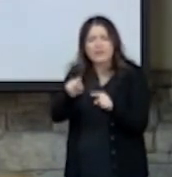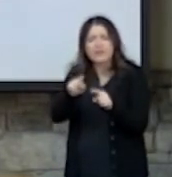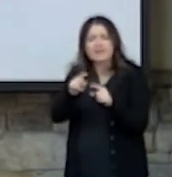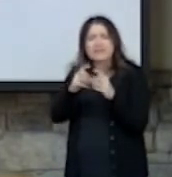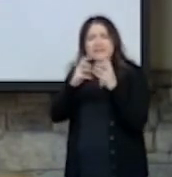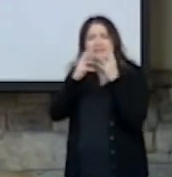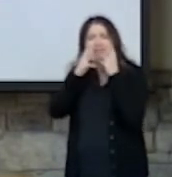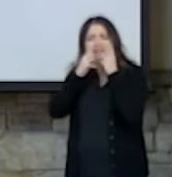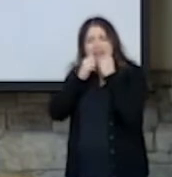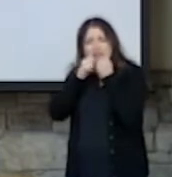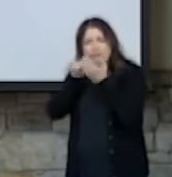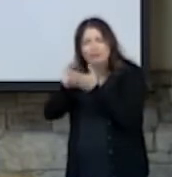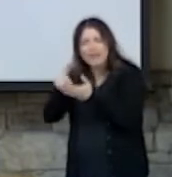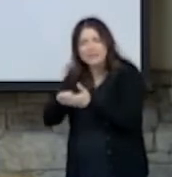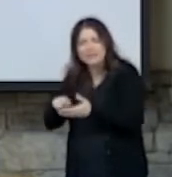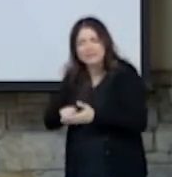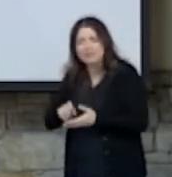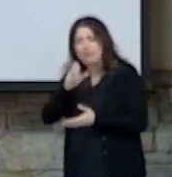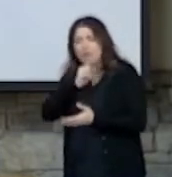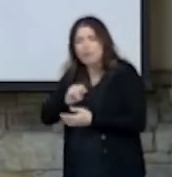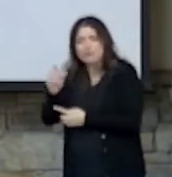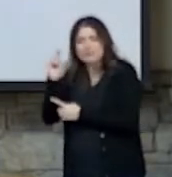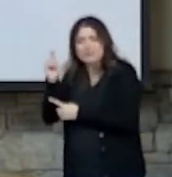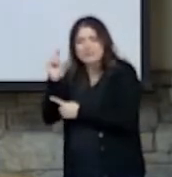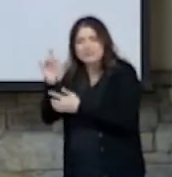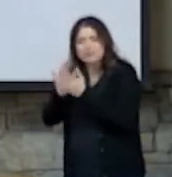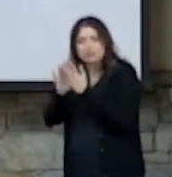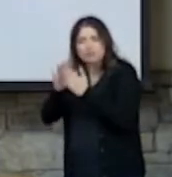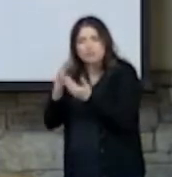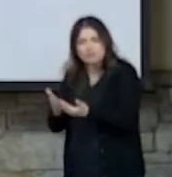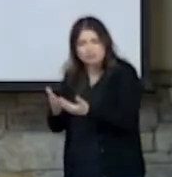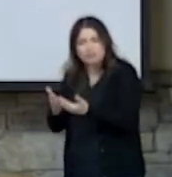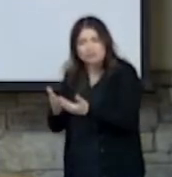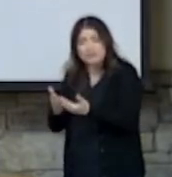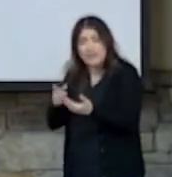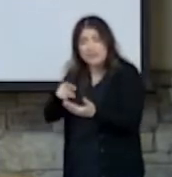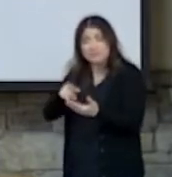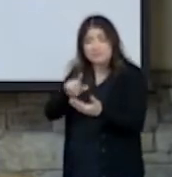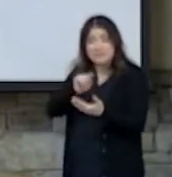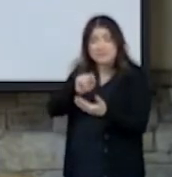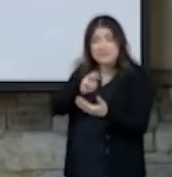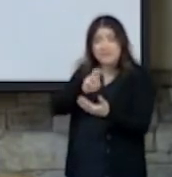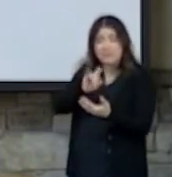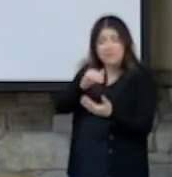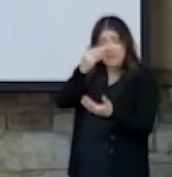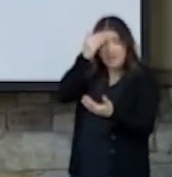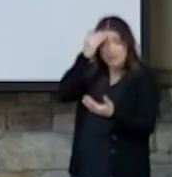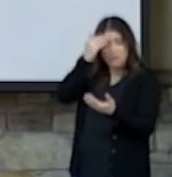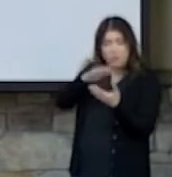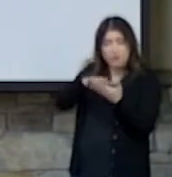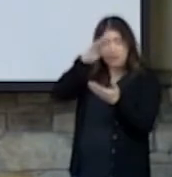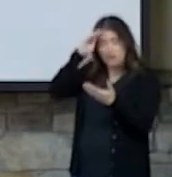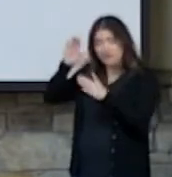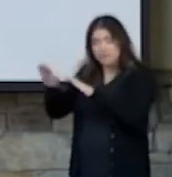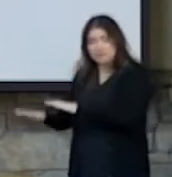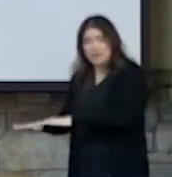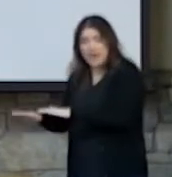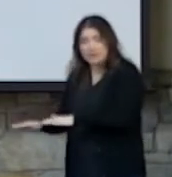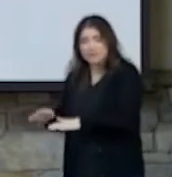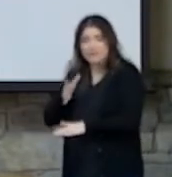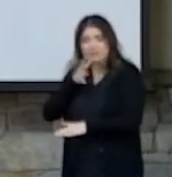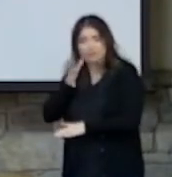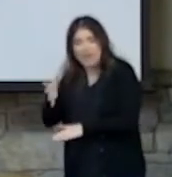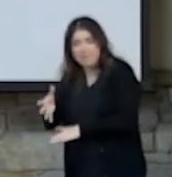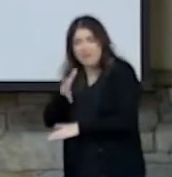writings, those Old Testament scriptures that he had known from childhood, that his mother and his grandmother had taught to him.